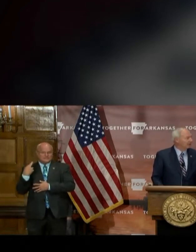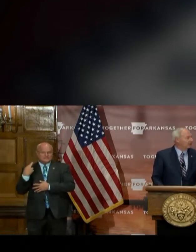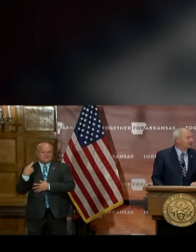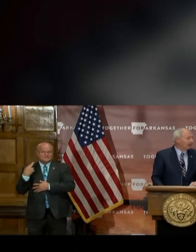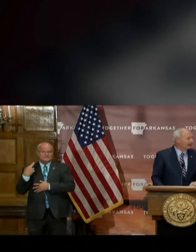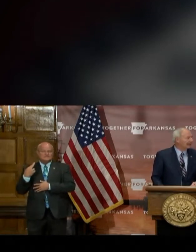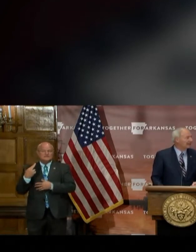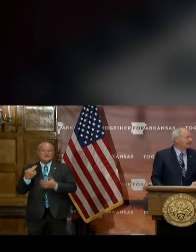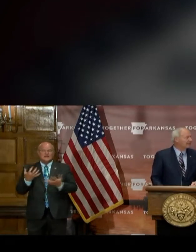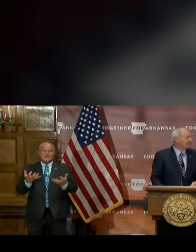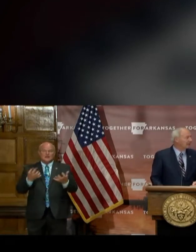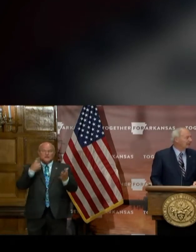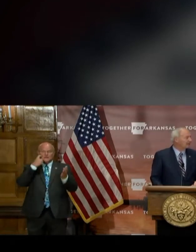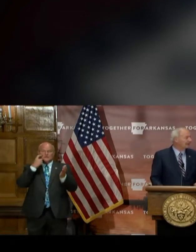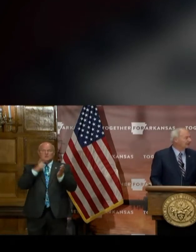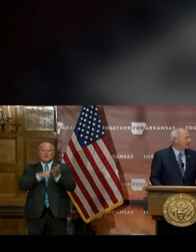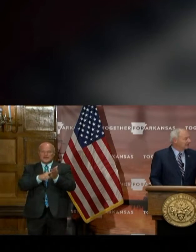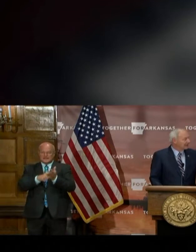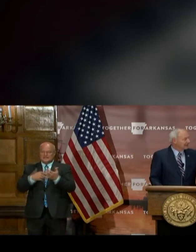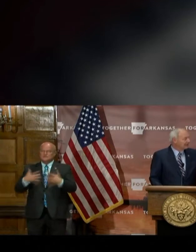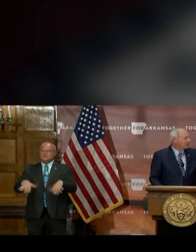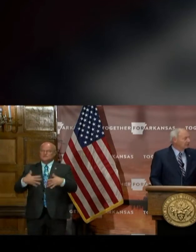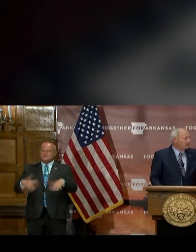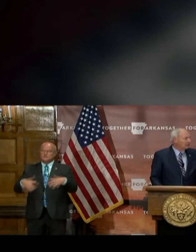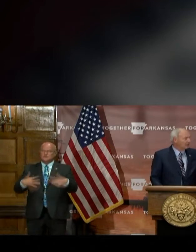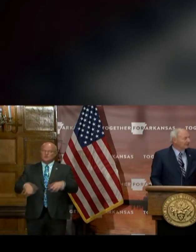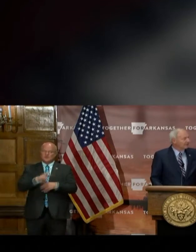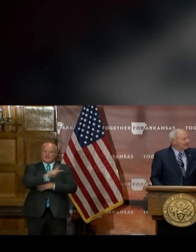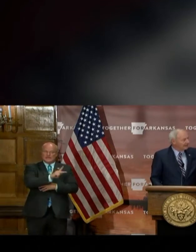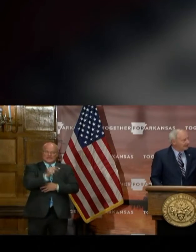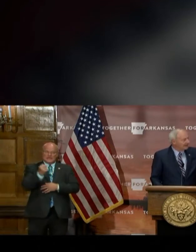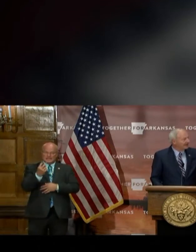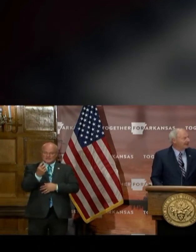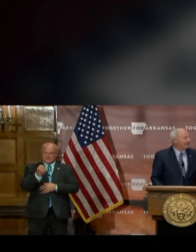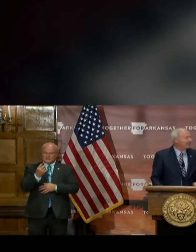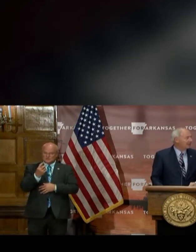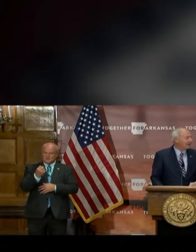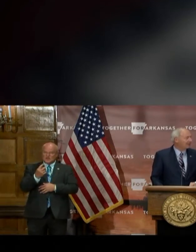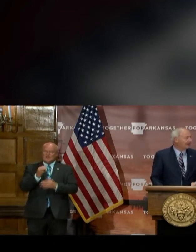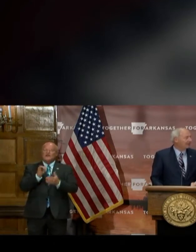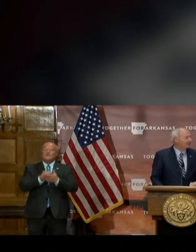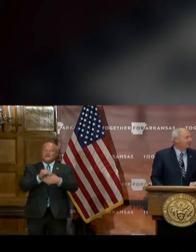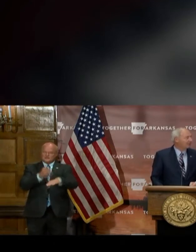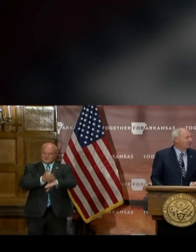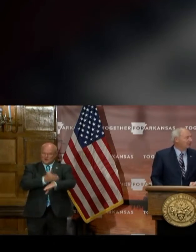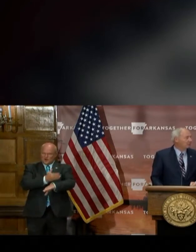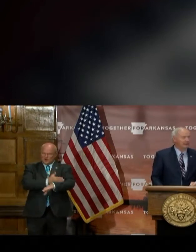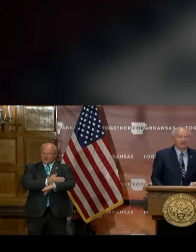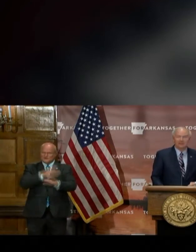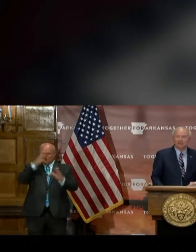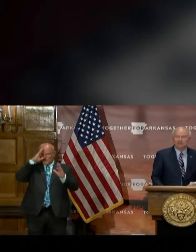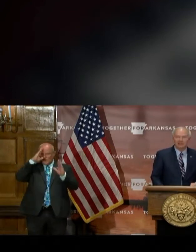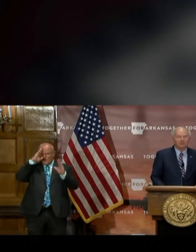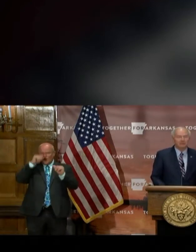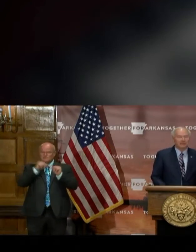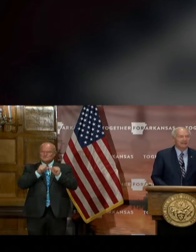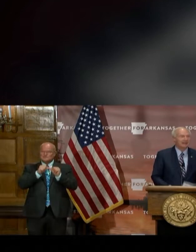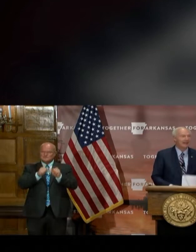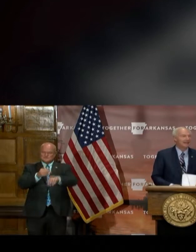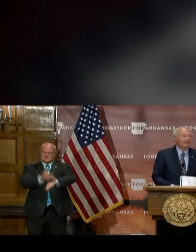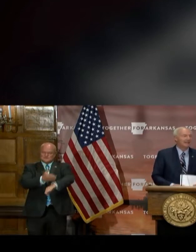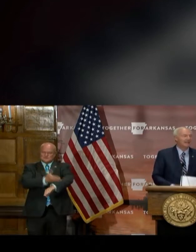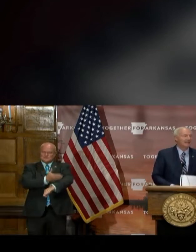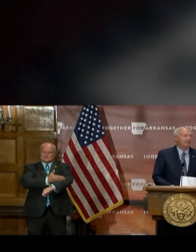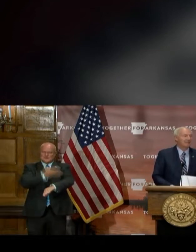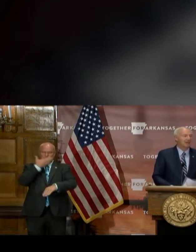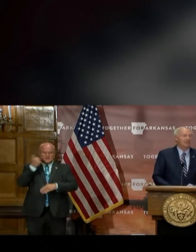I wanted to recognize that progress. K through 12, that's progress, so we hope that we can continue to make